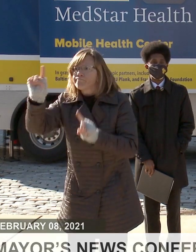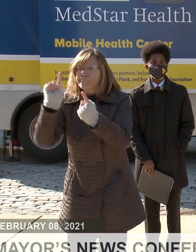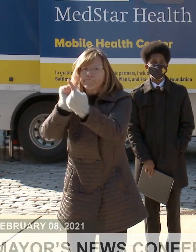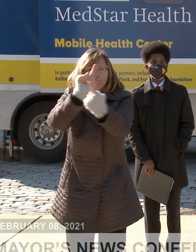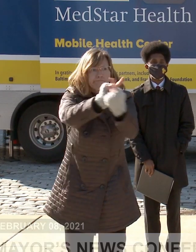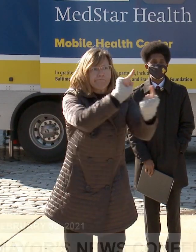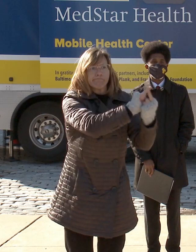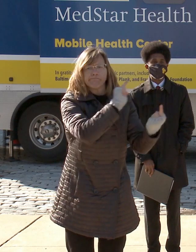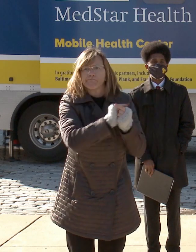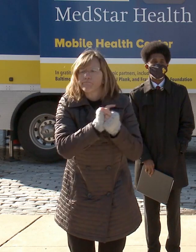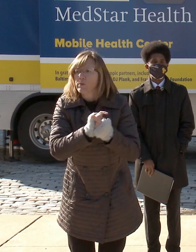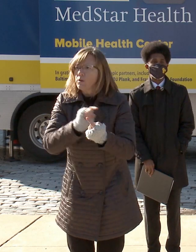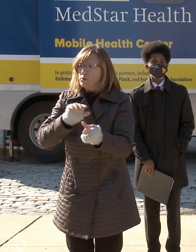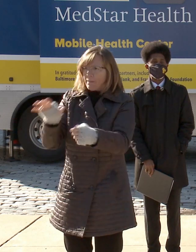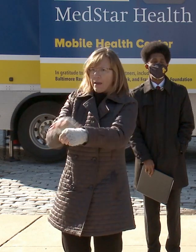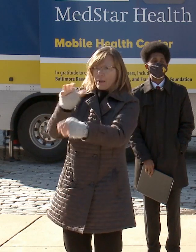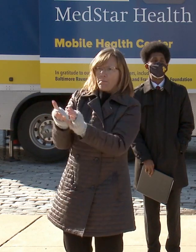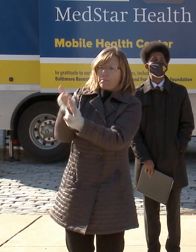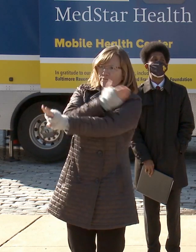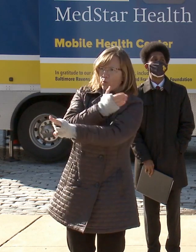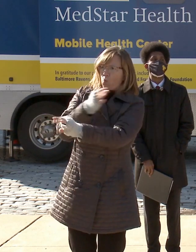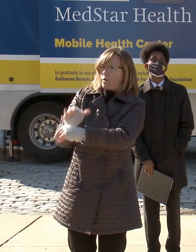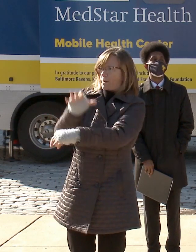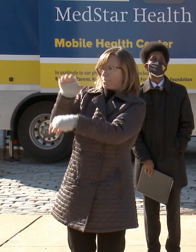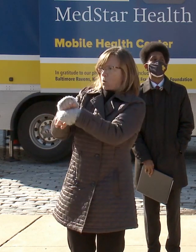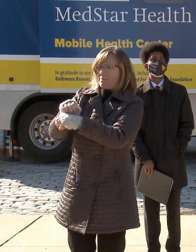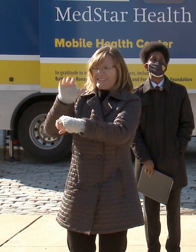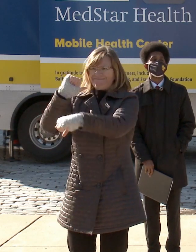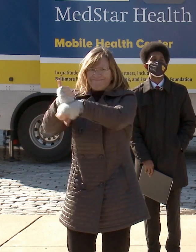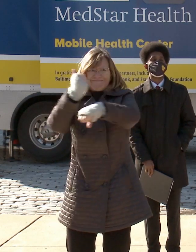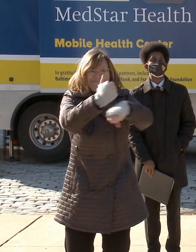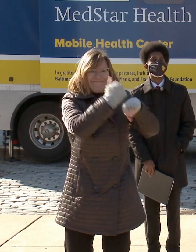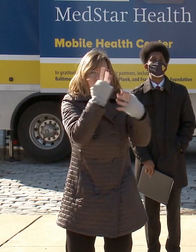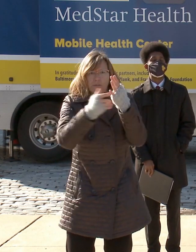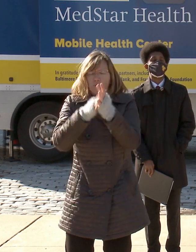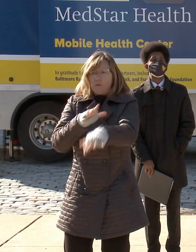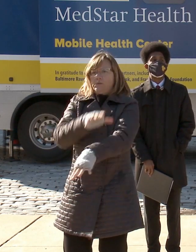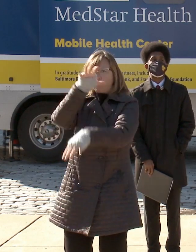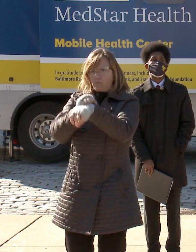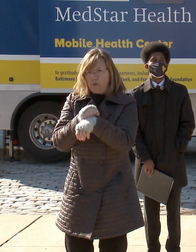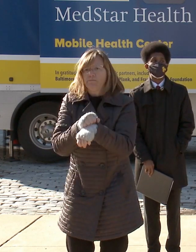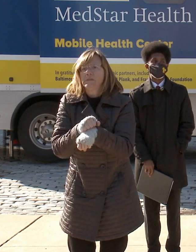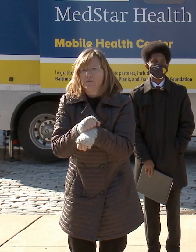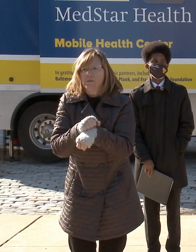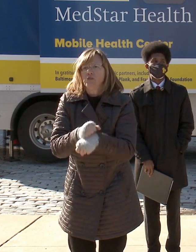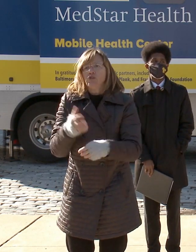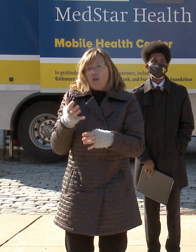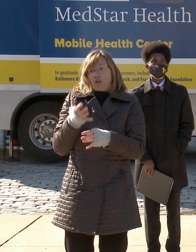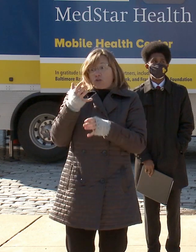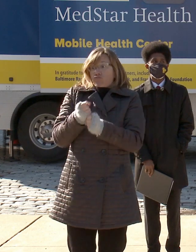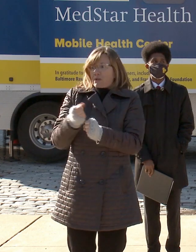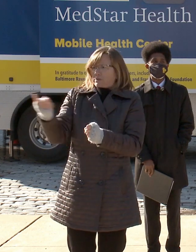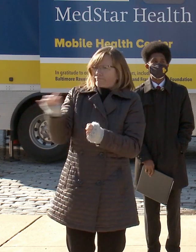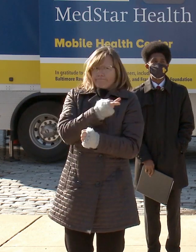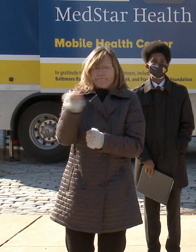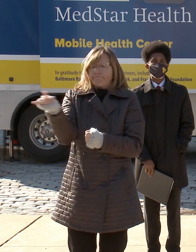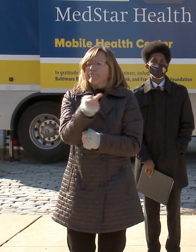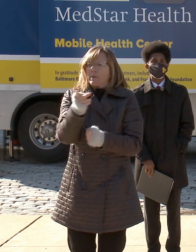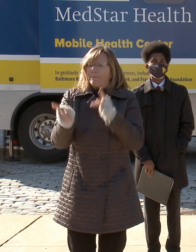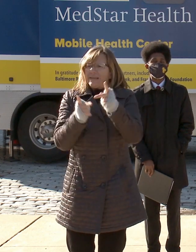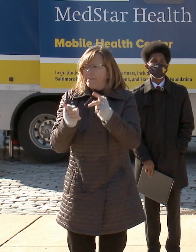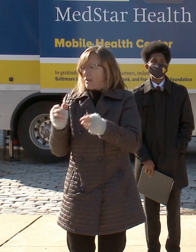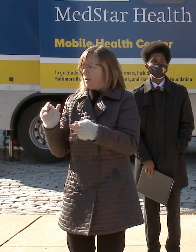to help residents register for appointments. Community health workers are trusted members of the community that have already established relationships